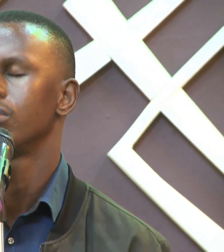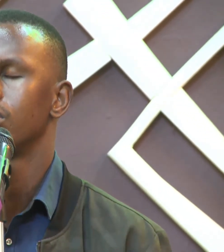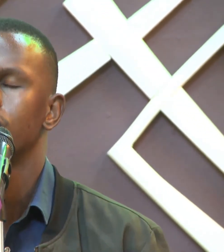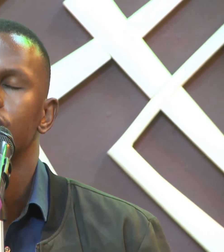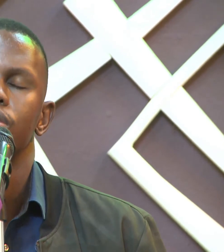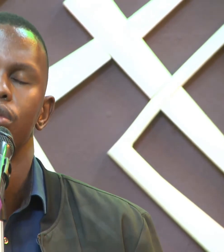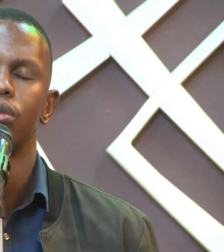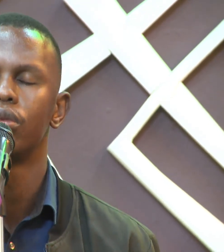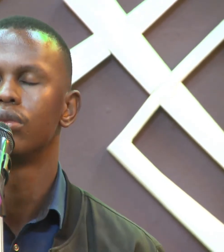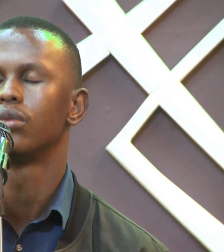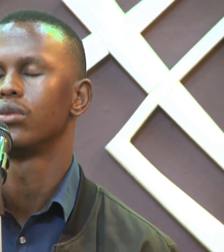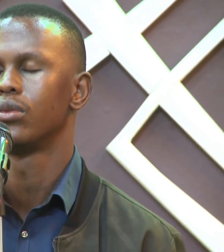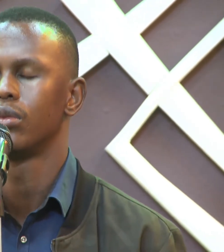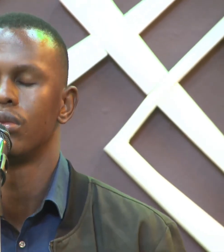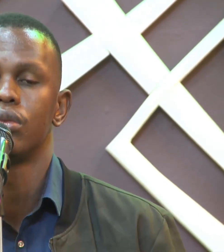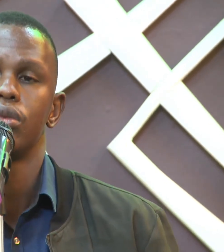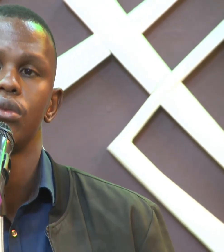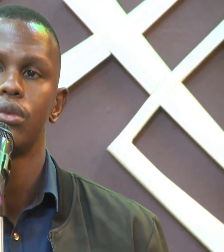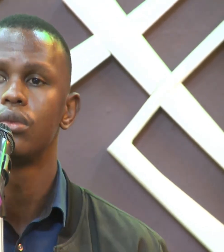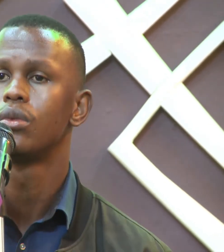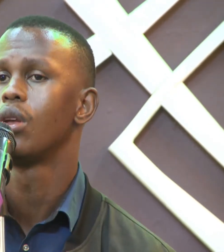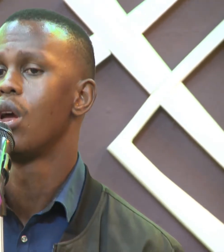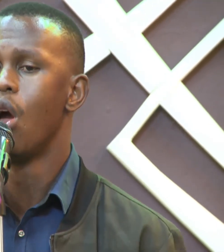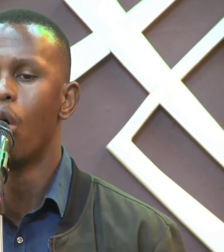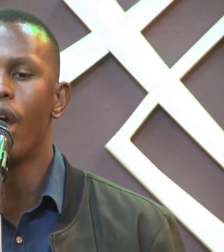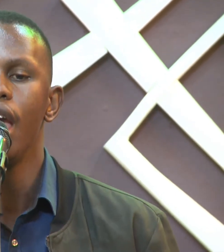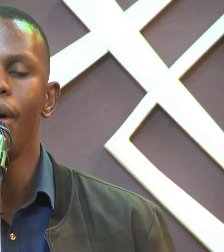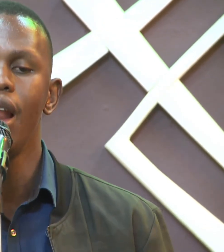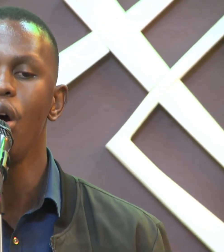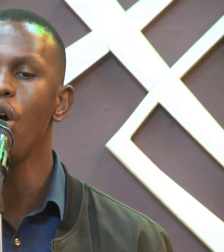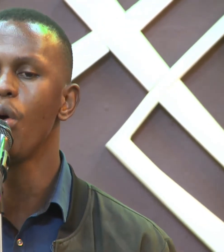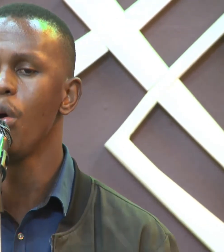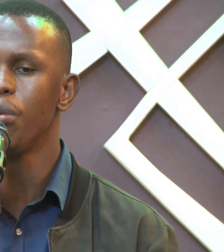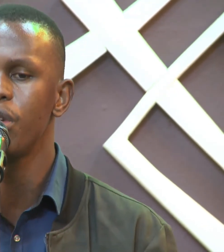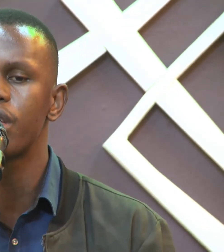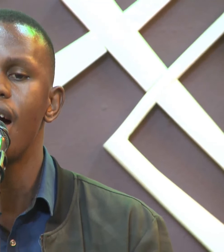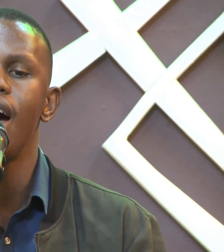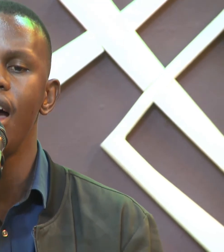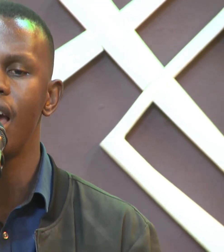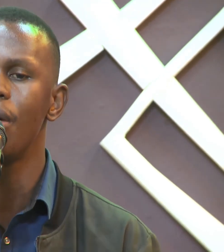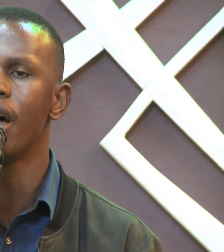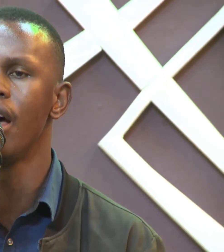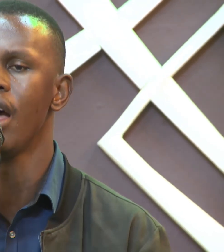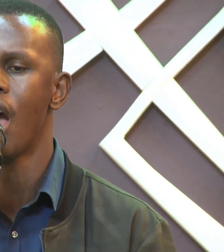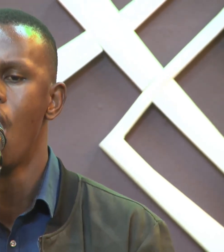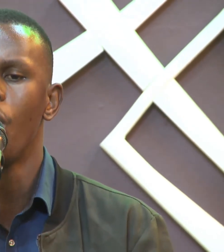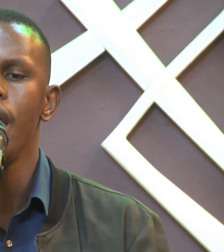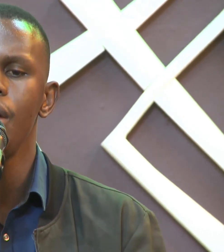musaalaba, Tata wange wangulira kitiibwa nze. Webale